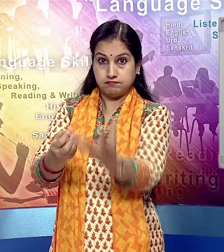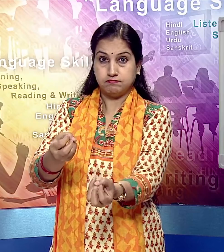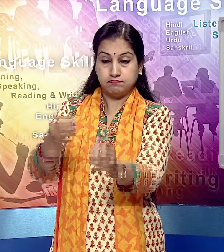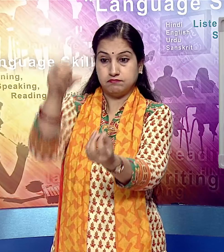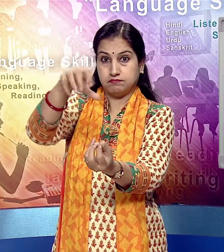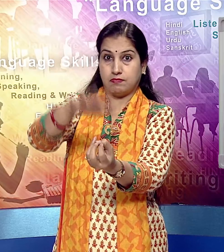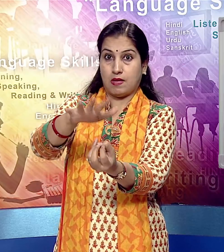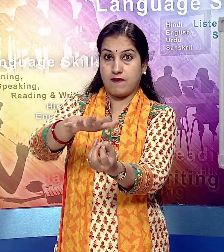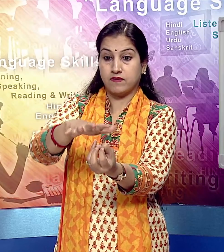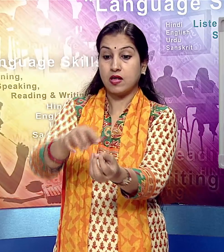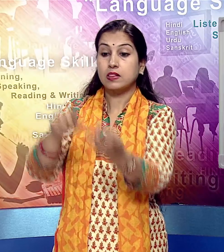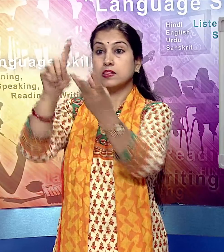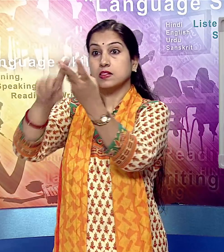And the third is the combination.